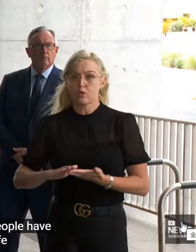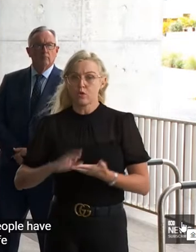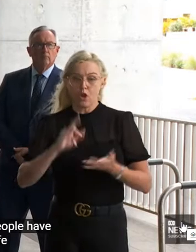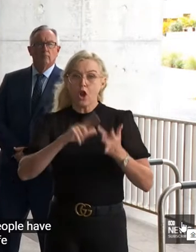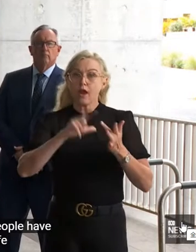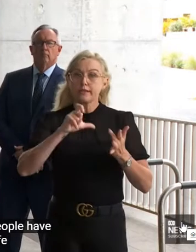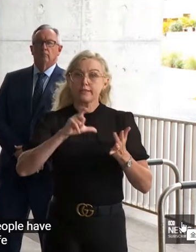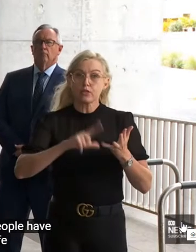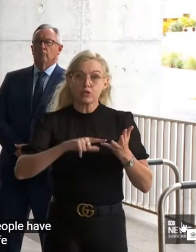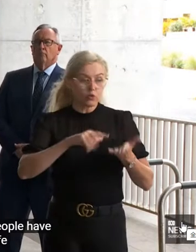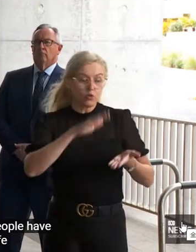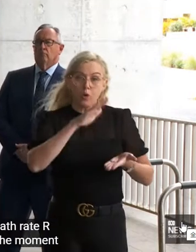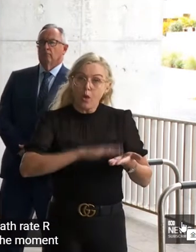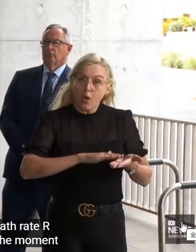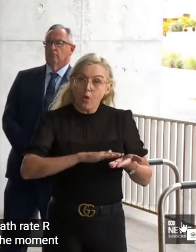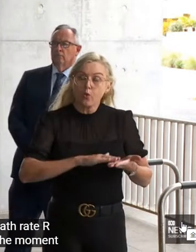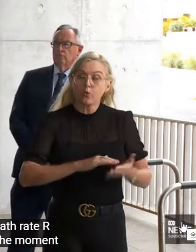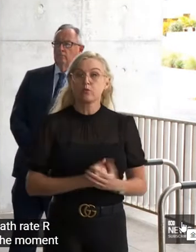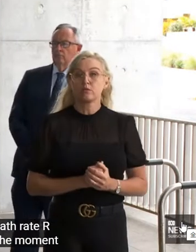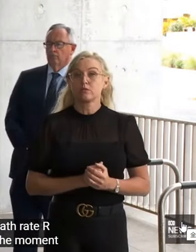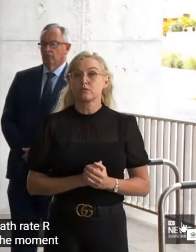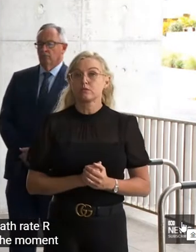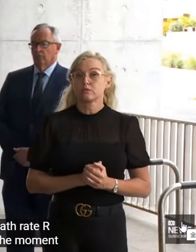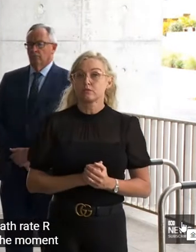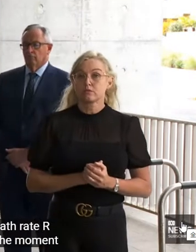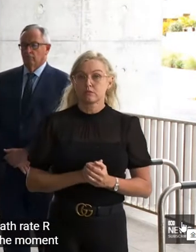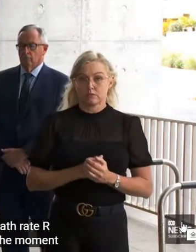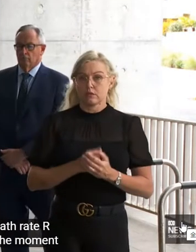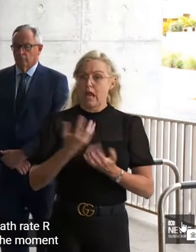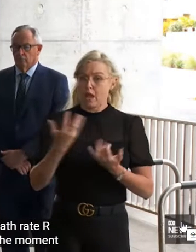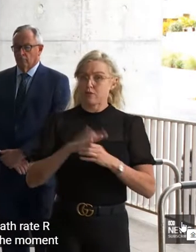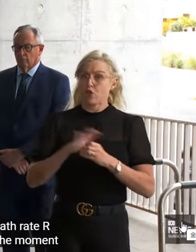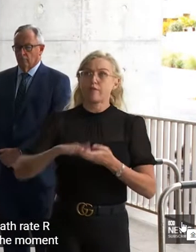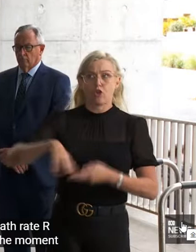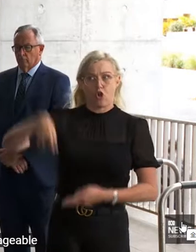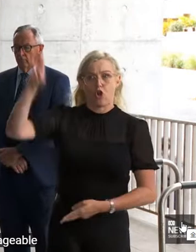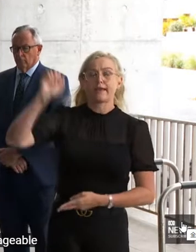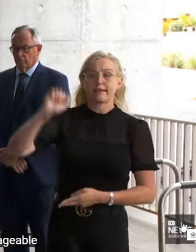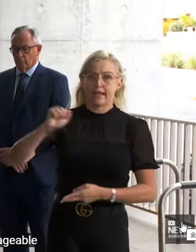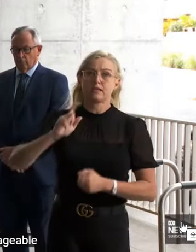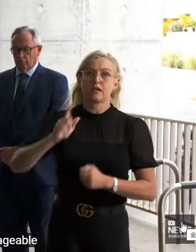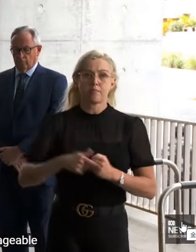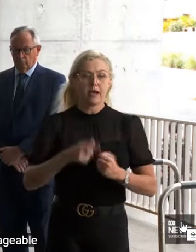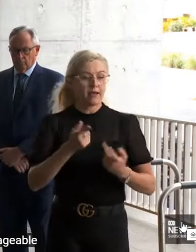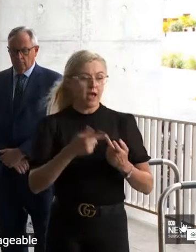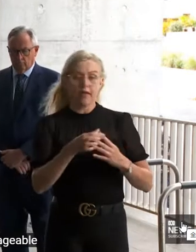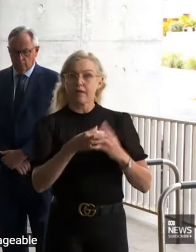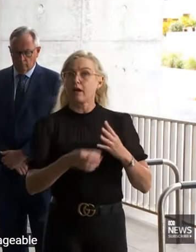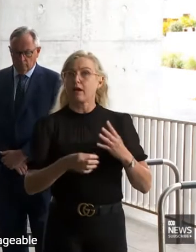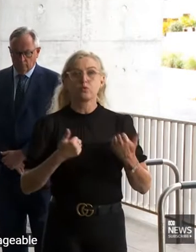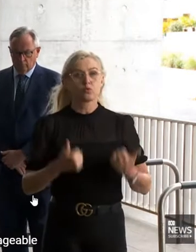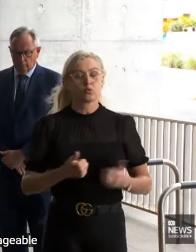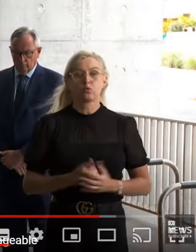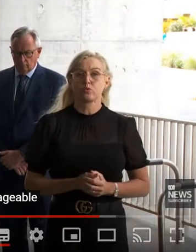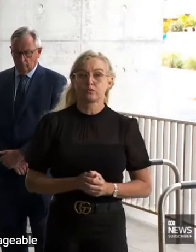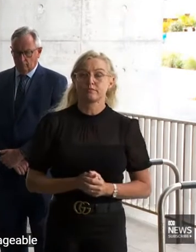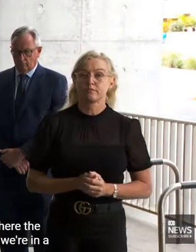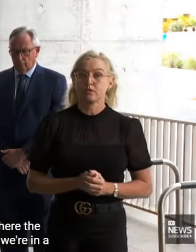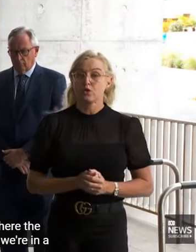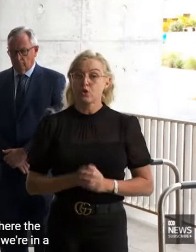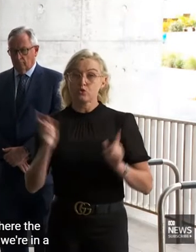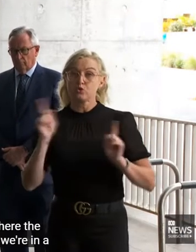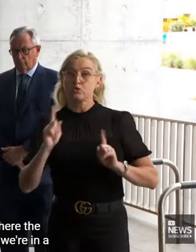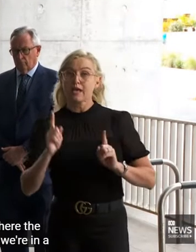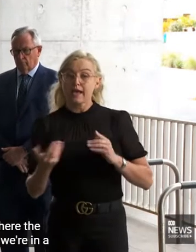are incredibly manageable, particularly given where the case numbers are. So we're in a very strong position here in our state. And I think the slight changes that